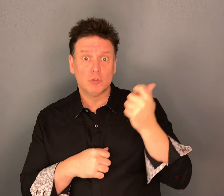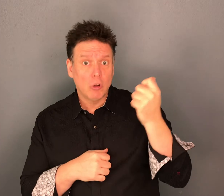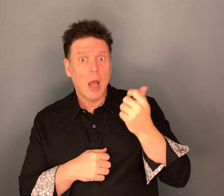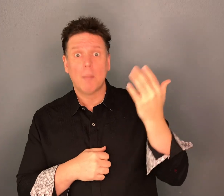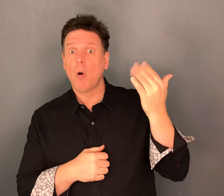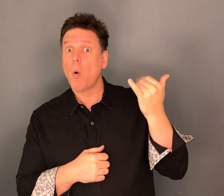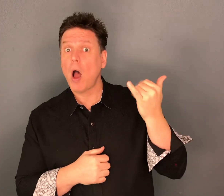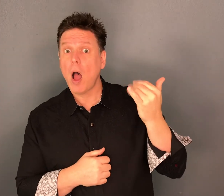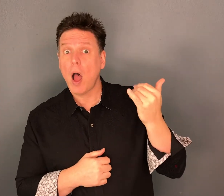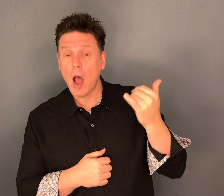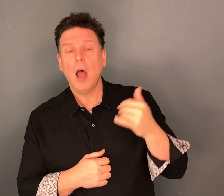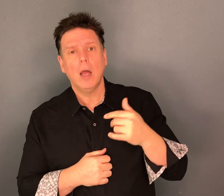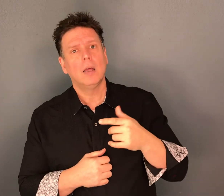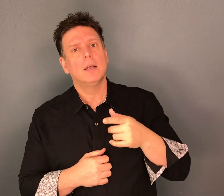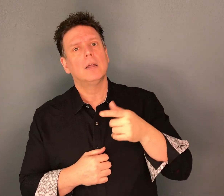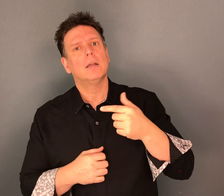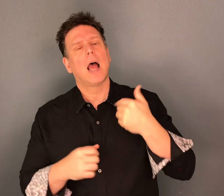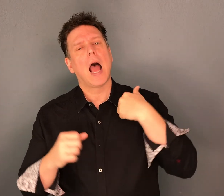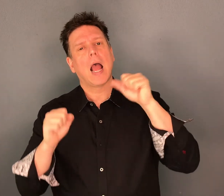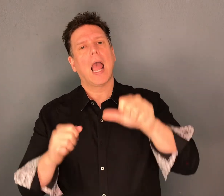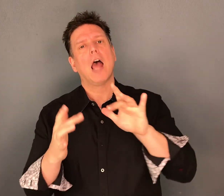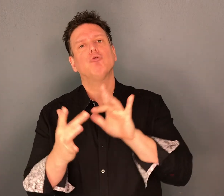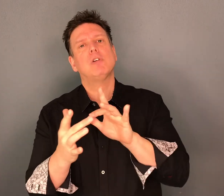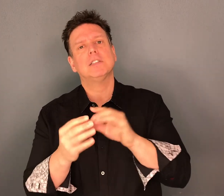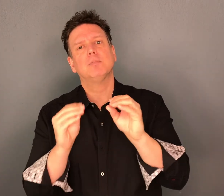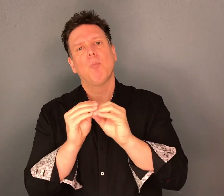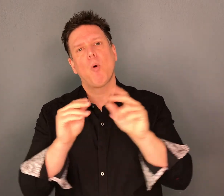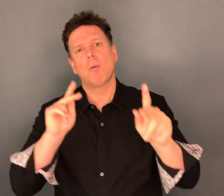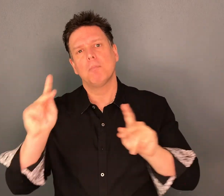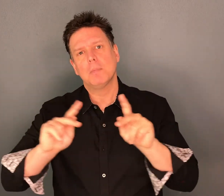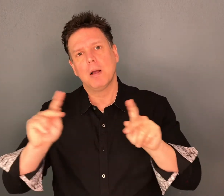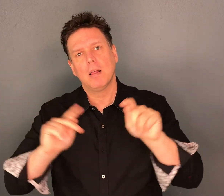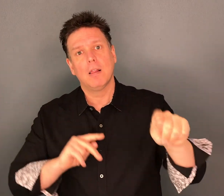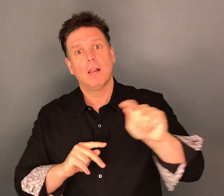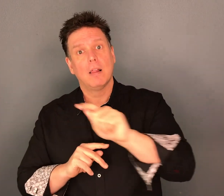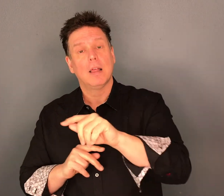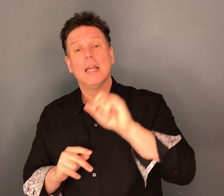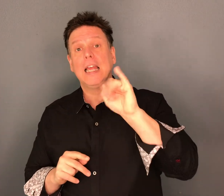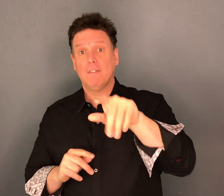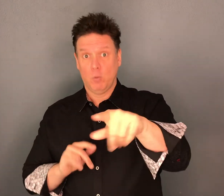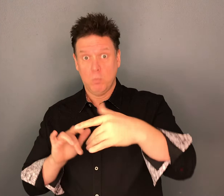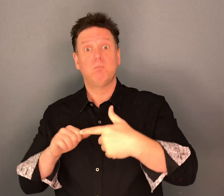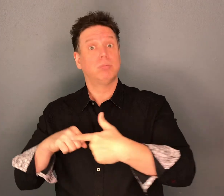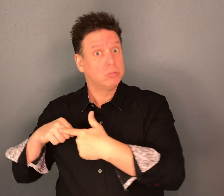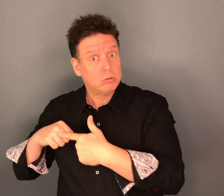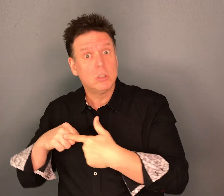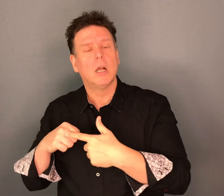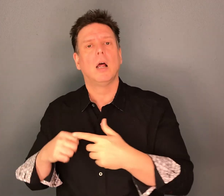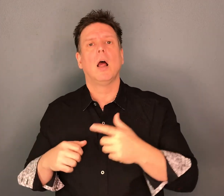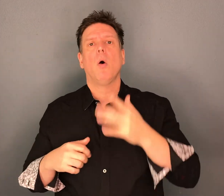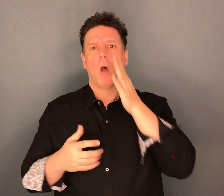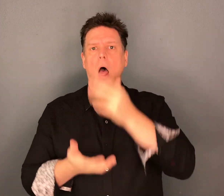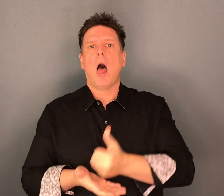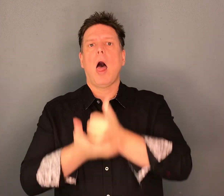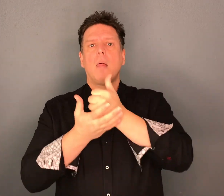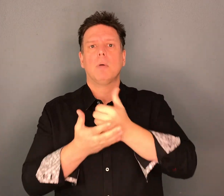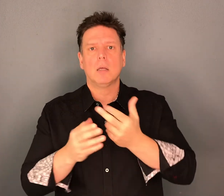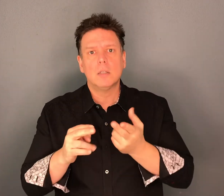And I'm asking you to subscribe because if I have more people subscribe, I can reach more people.